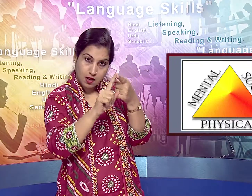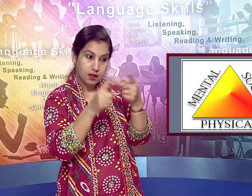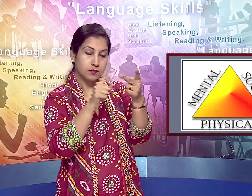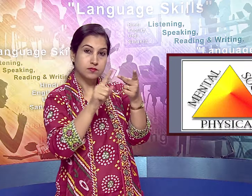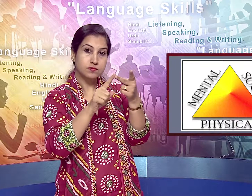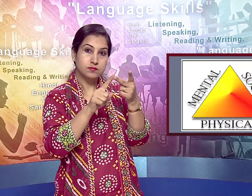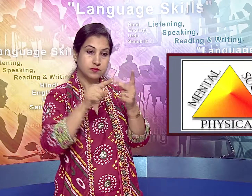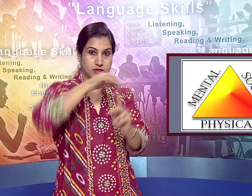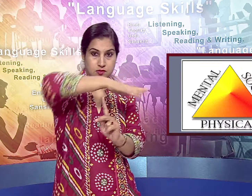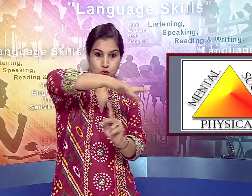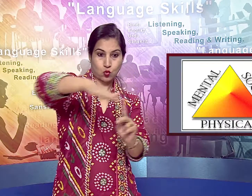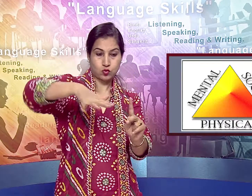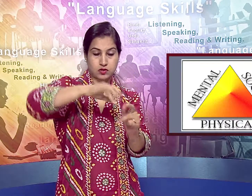the second is social,